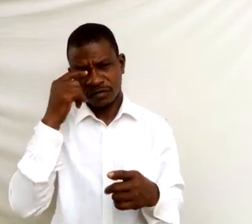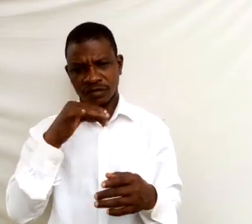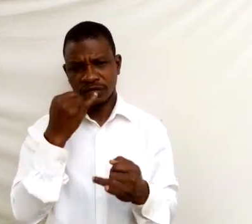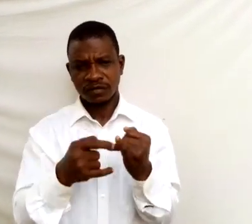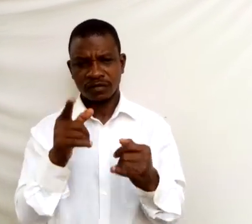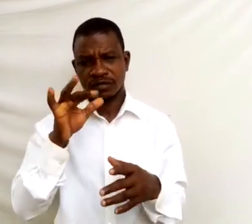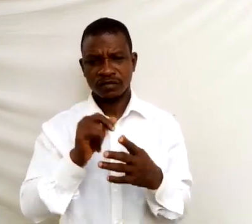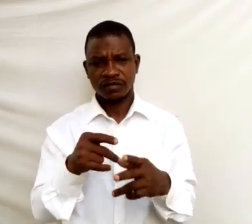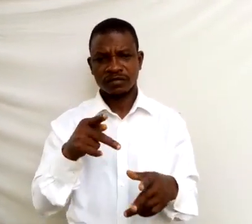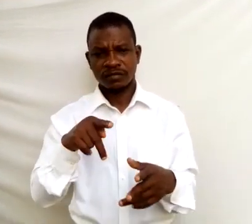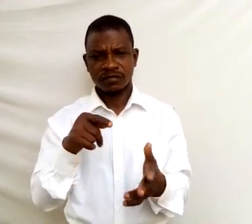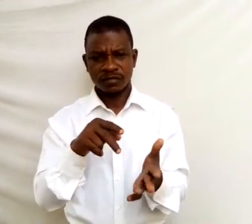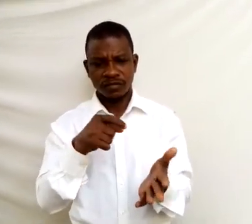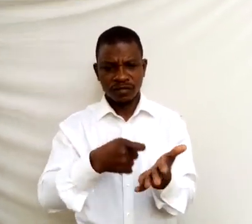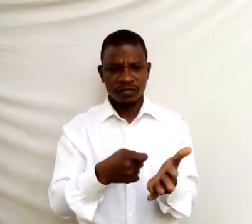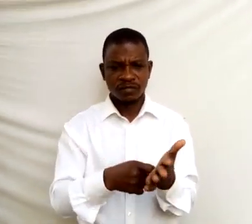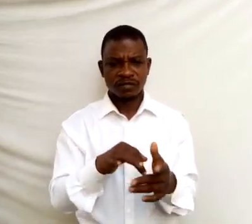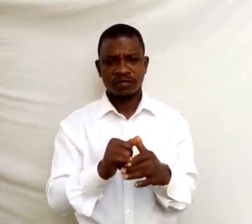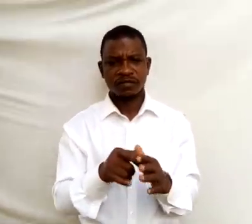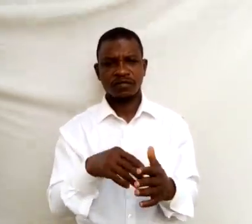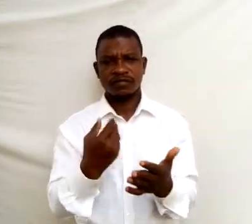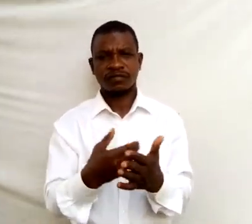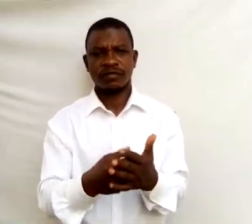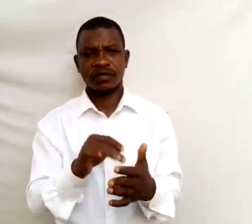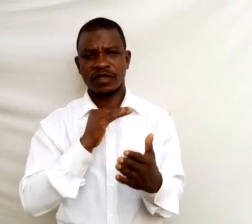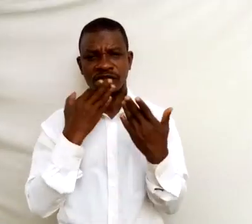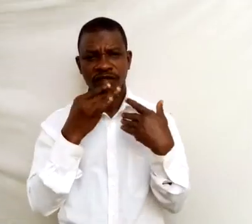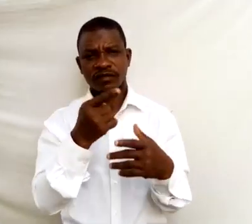printing of money. I thank you for